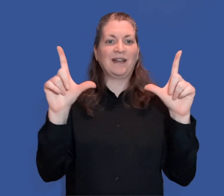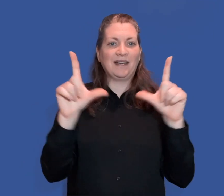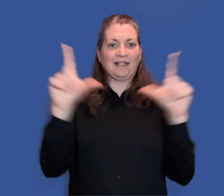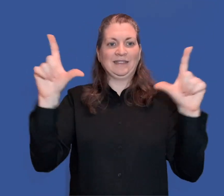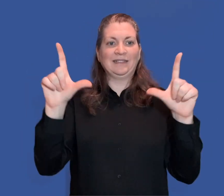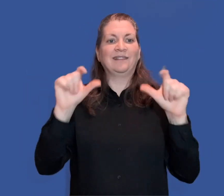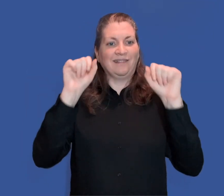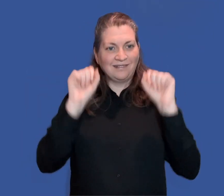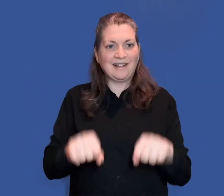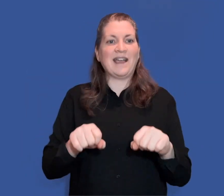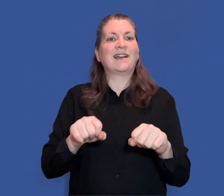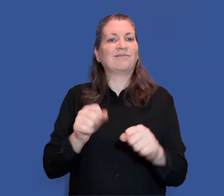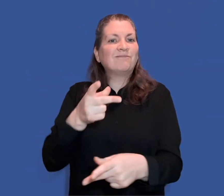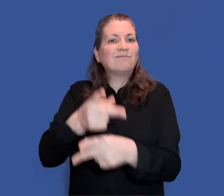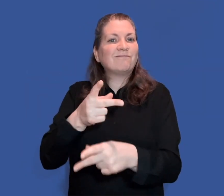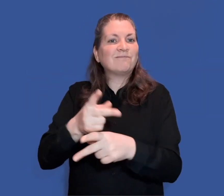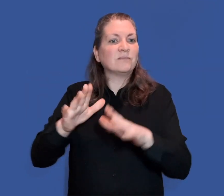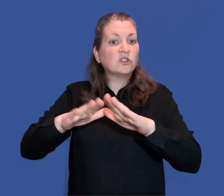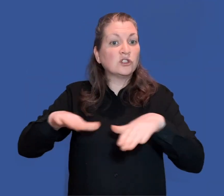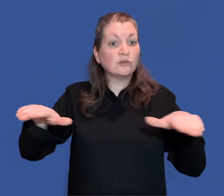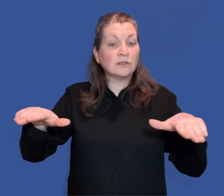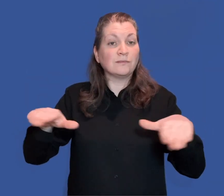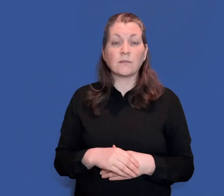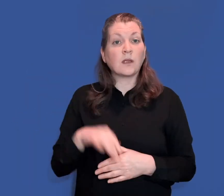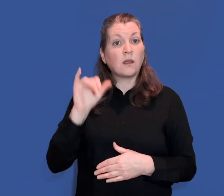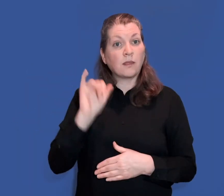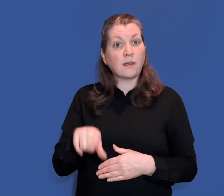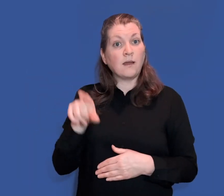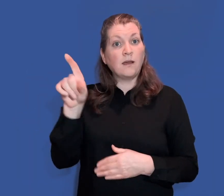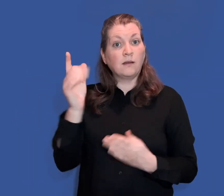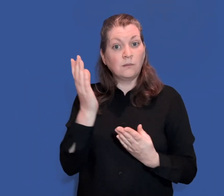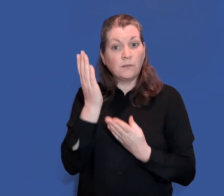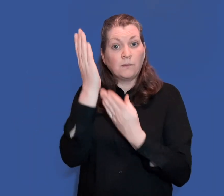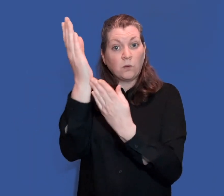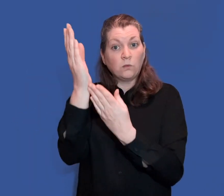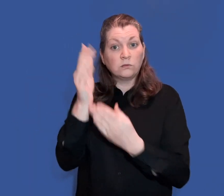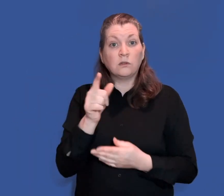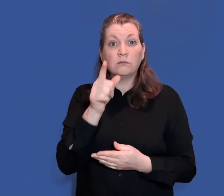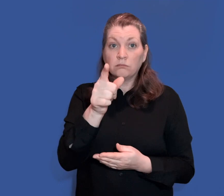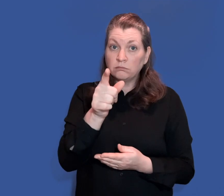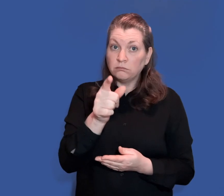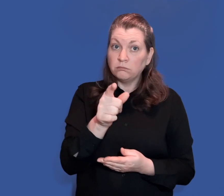of licensed early childhood care and education facilities